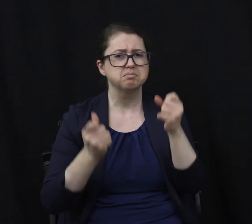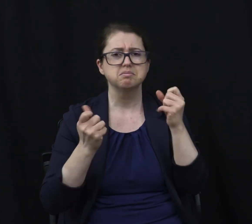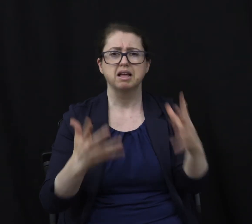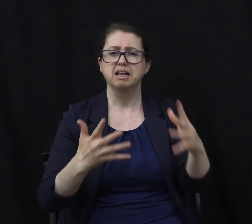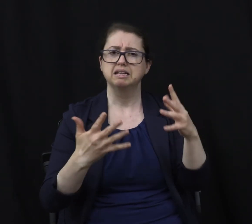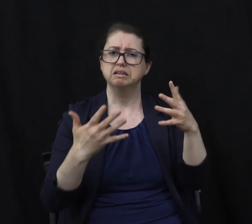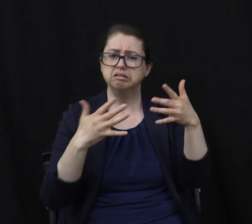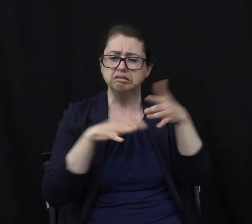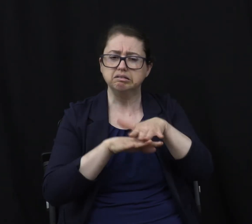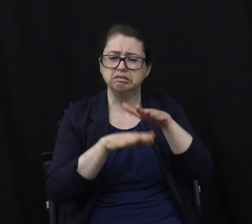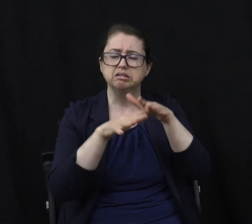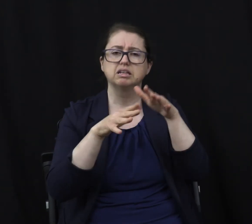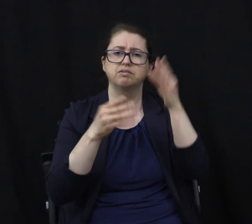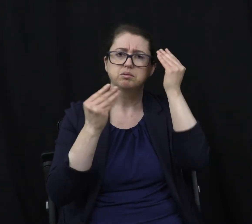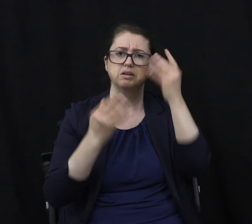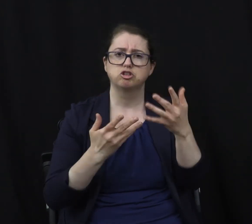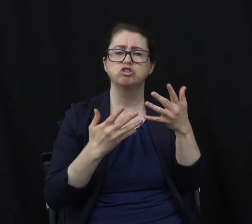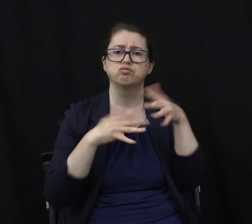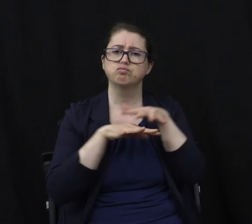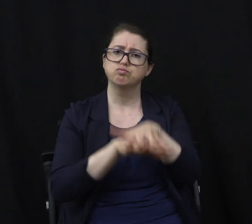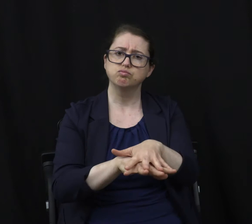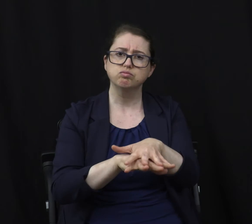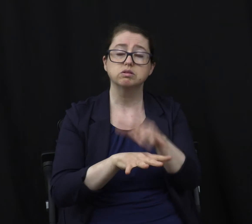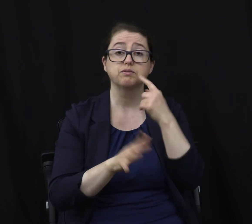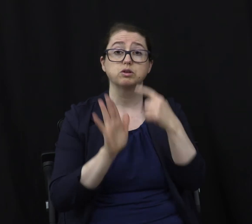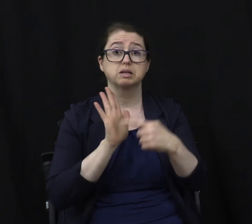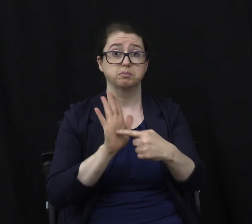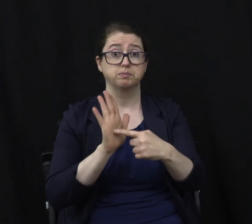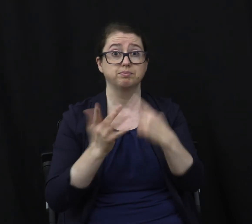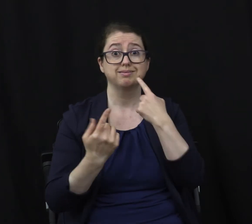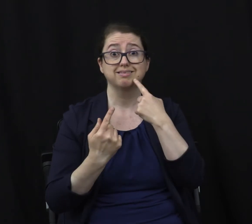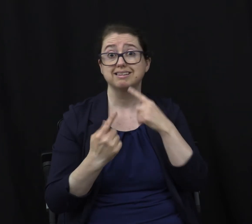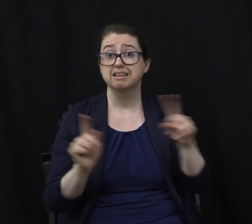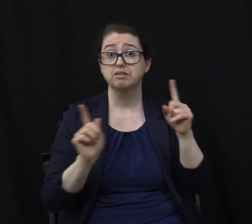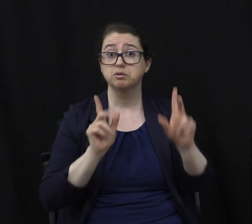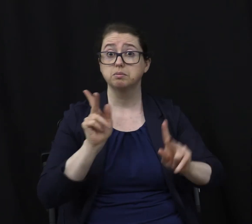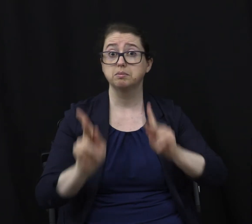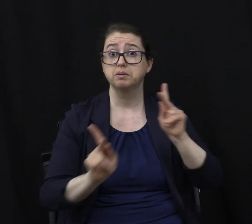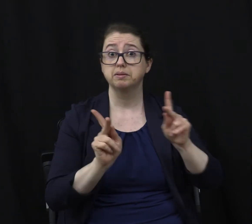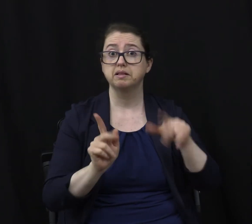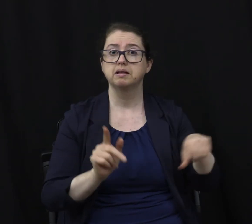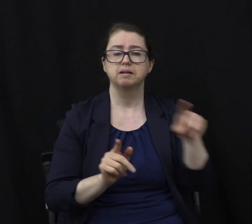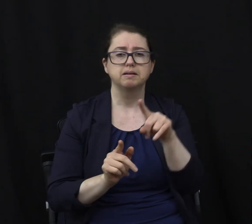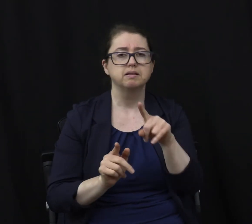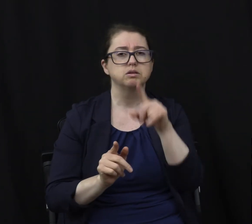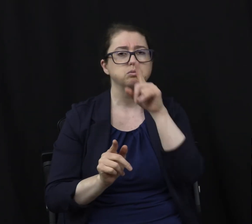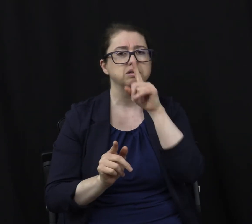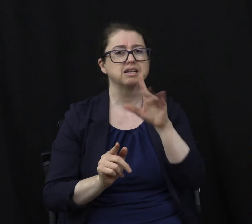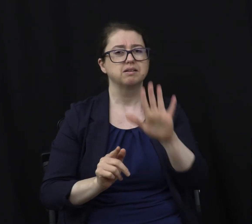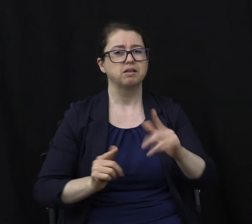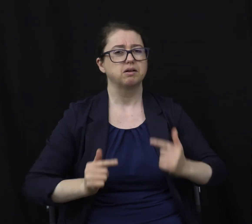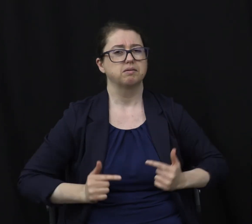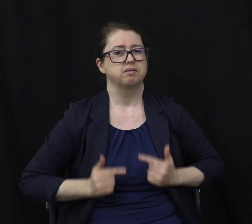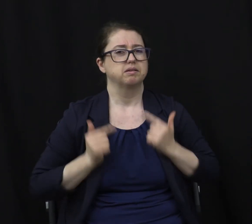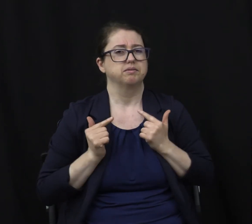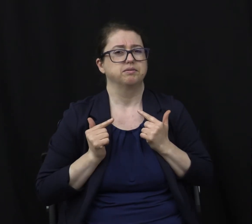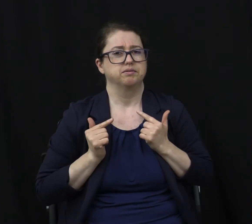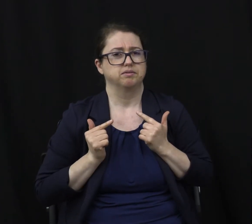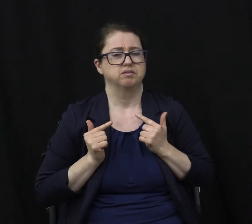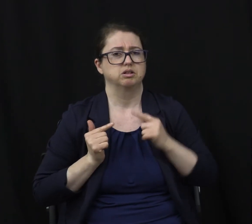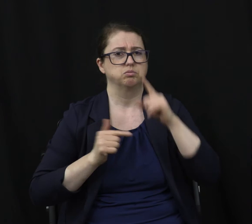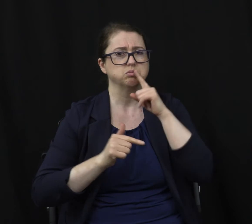For example, successful people, they live their life with purpose and have definite